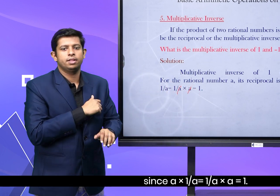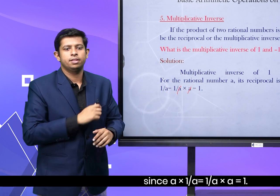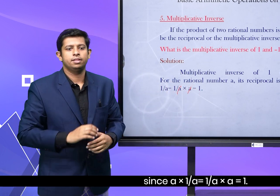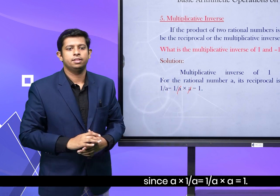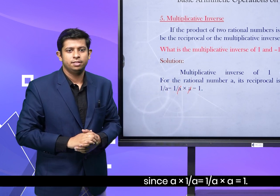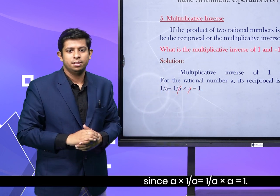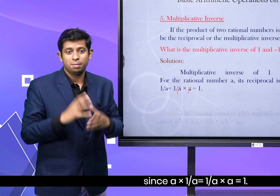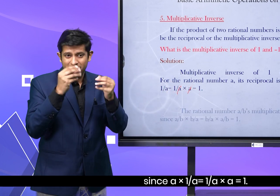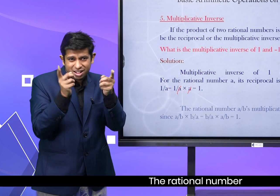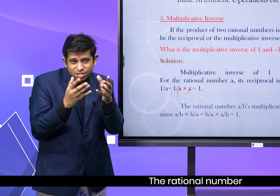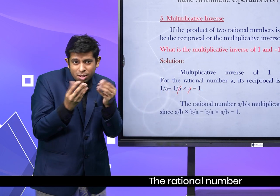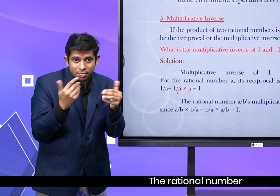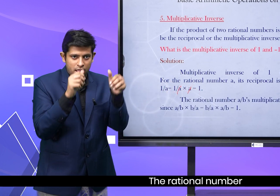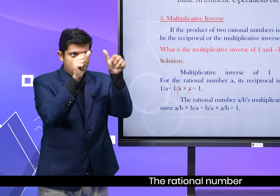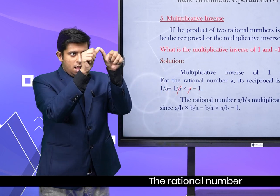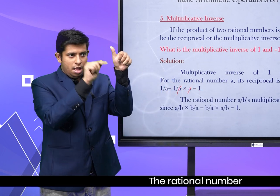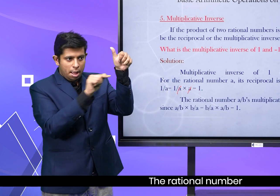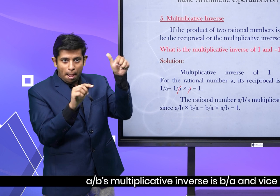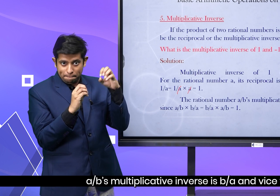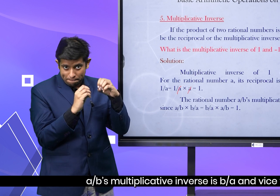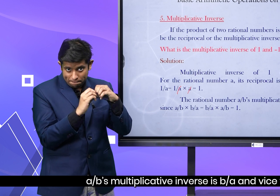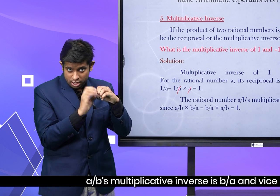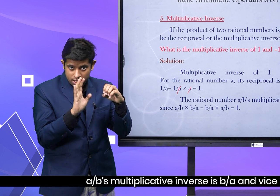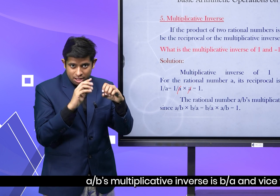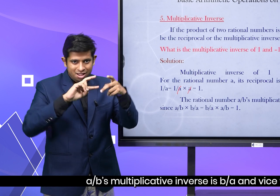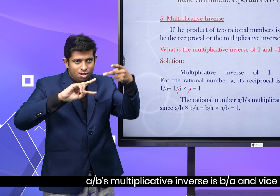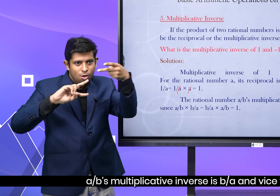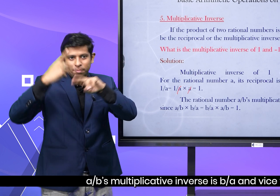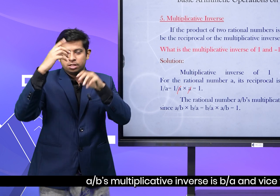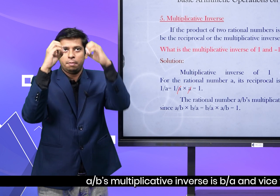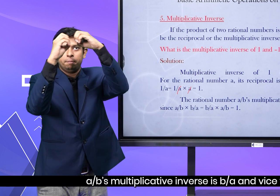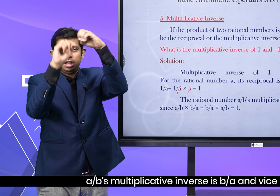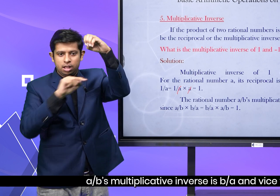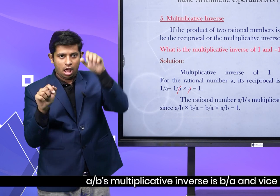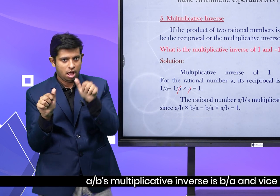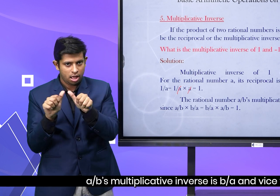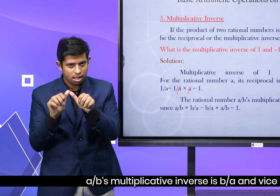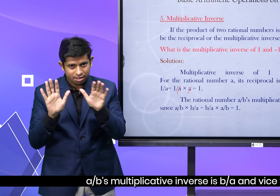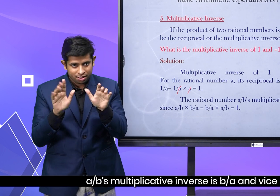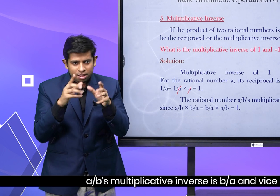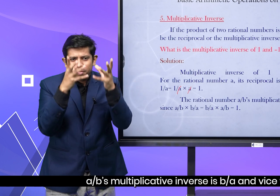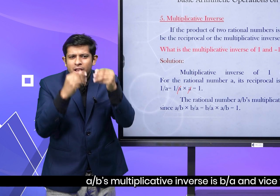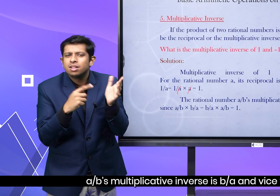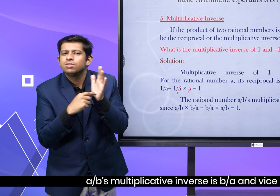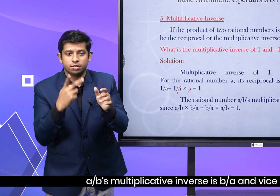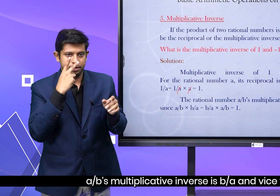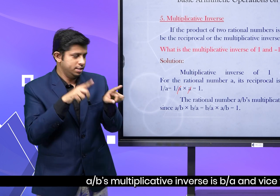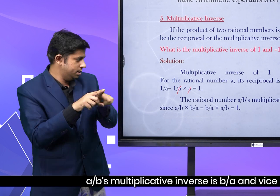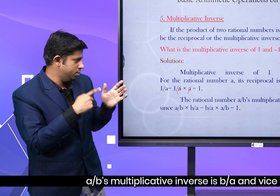The rational number a by b's multiplicative inverse is b by a, and vice